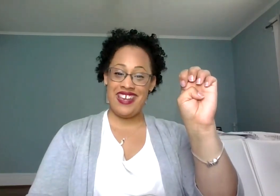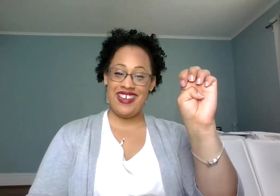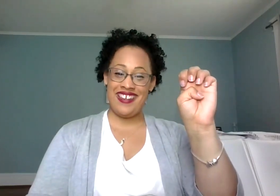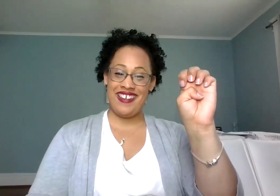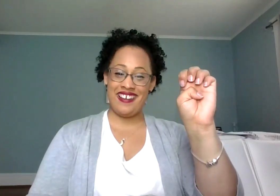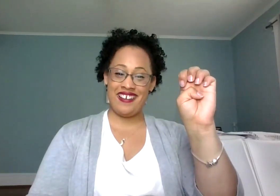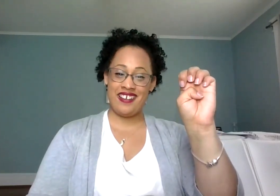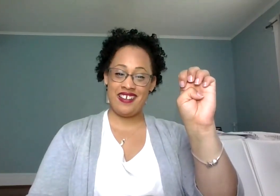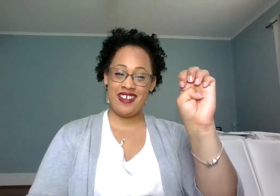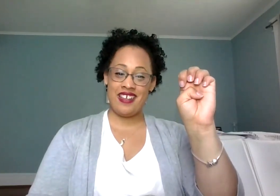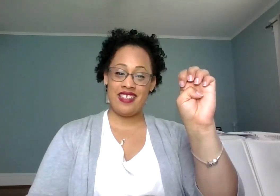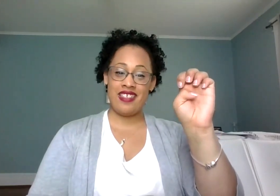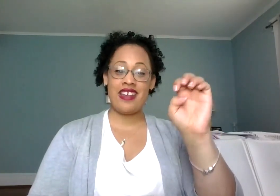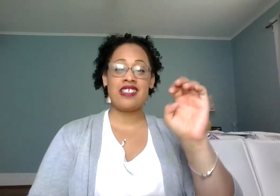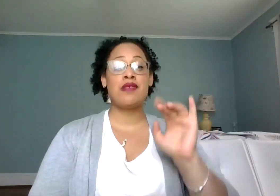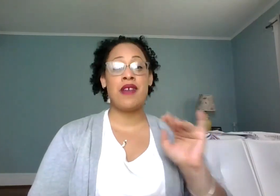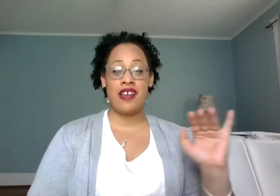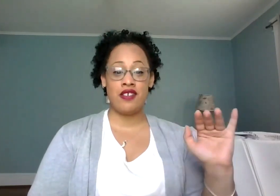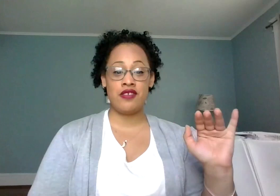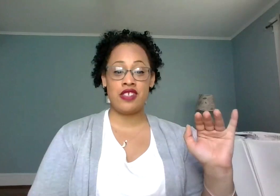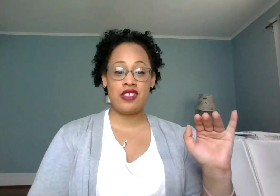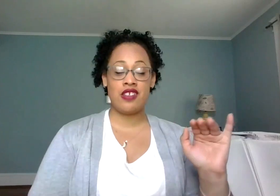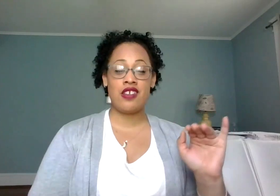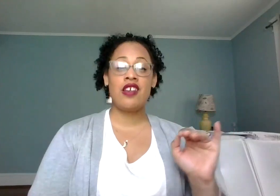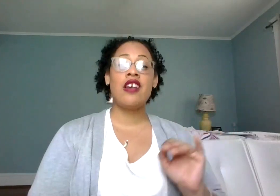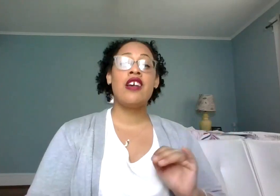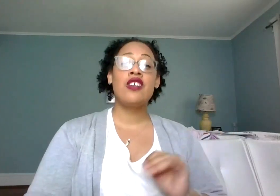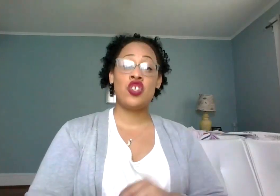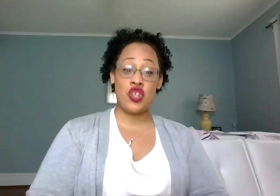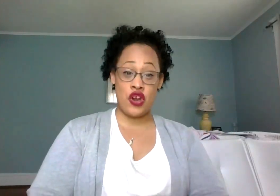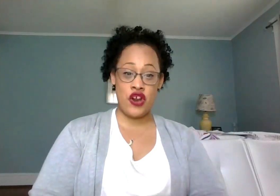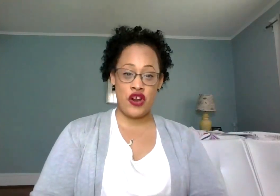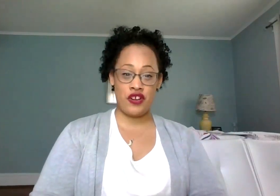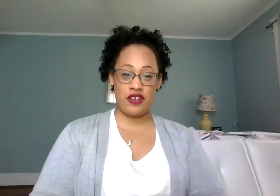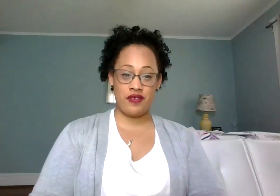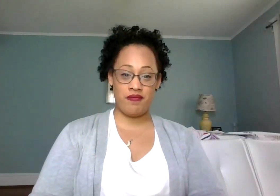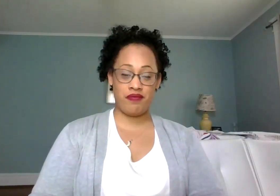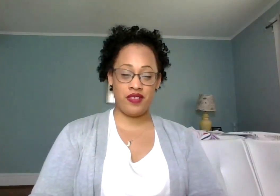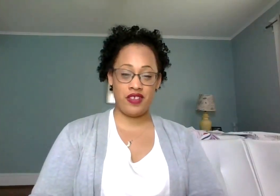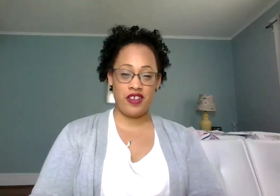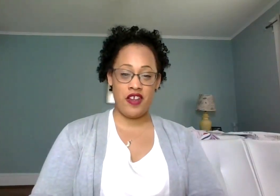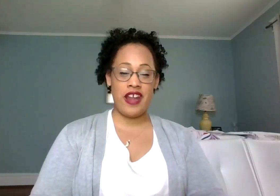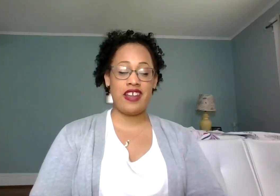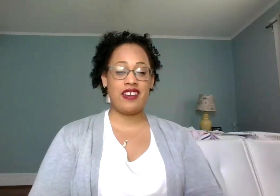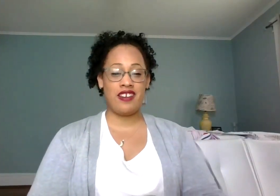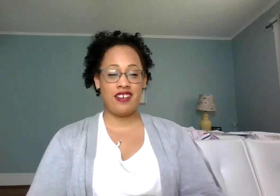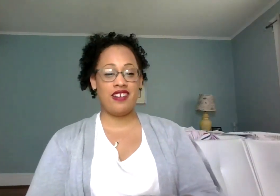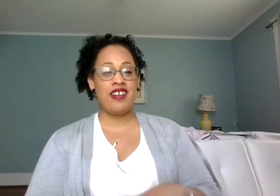E. That spells sure. All right.